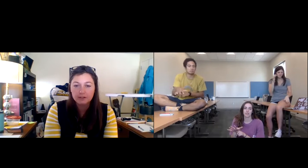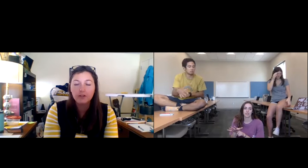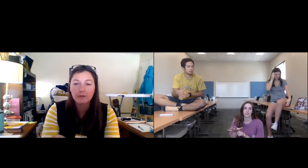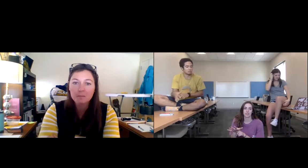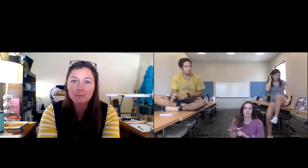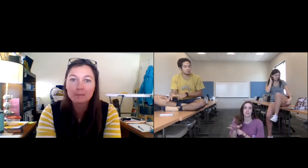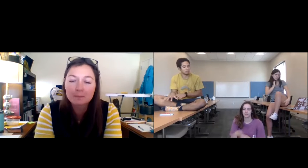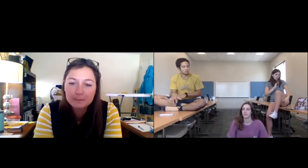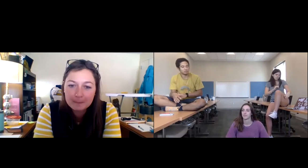Okay.